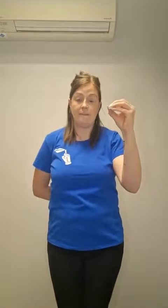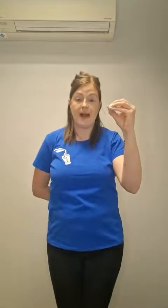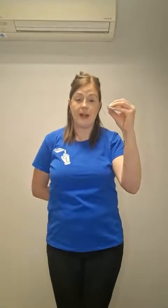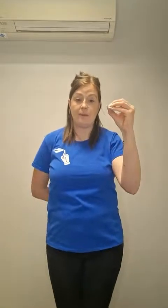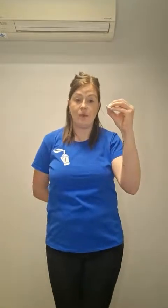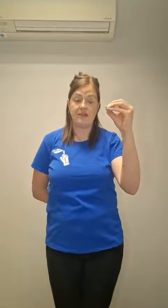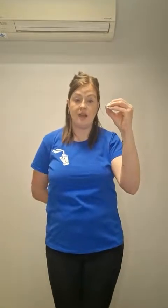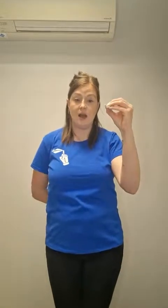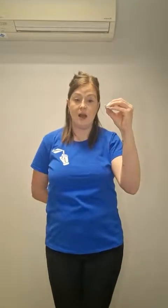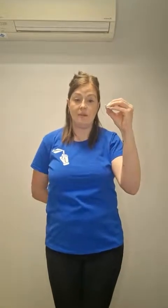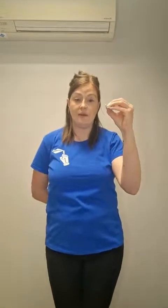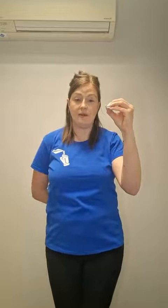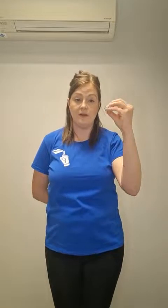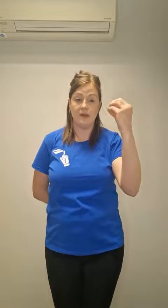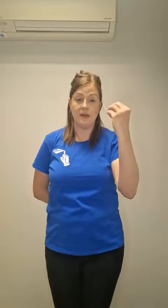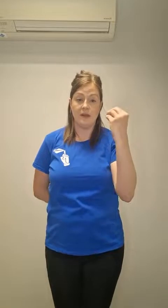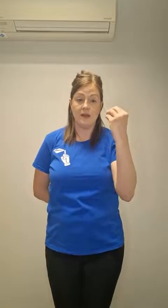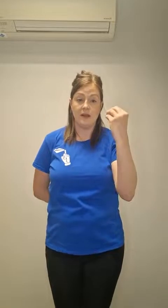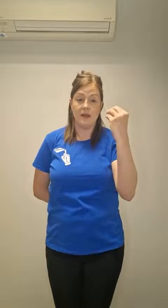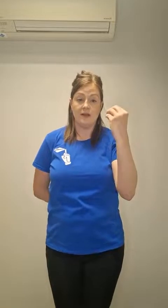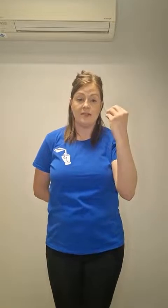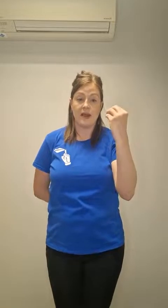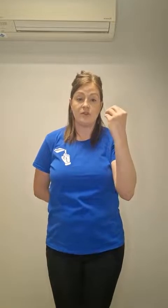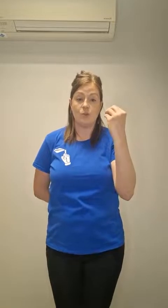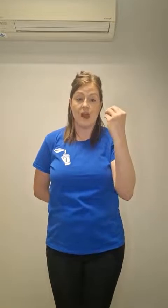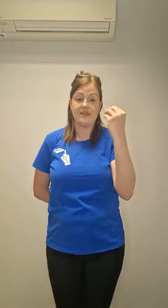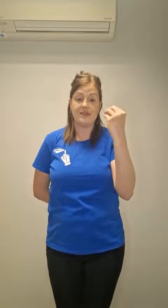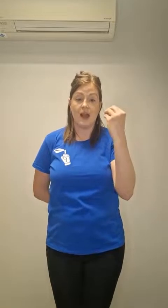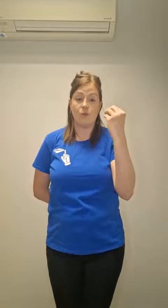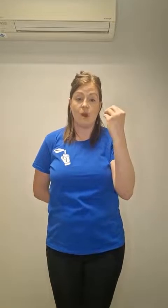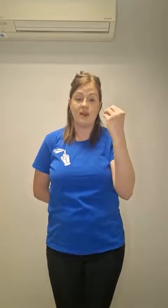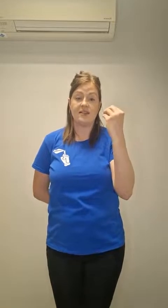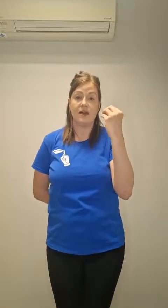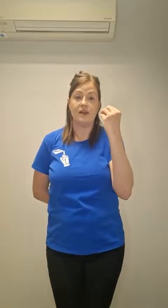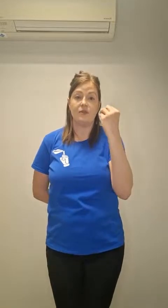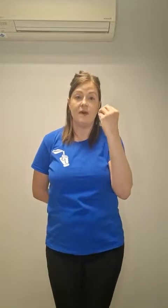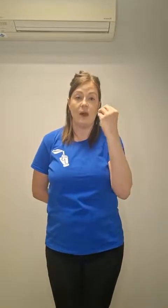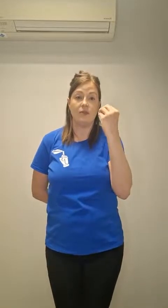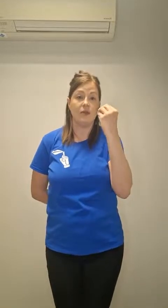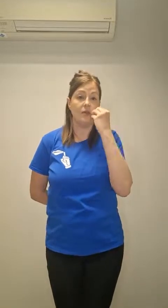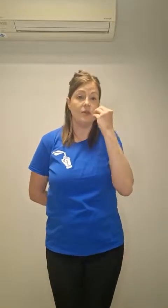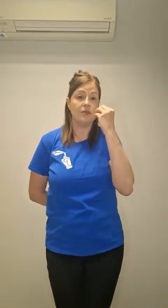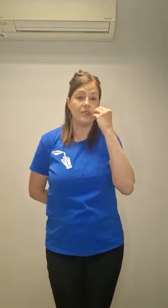back, pointing up. Taps twice at working side of mouth. So,